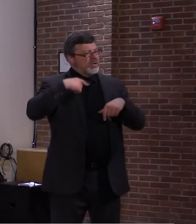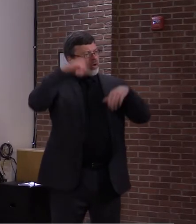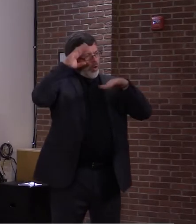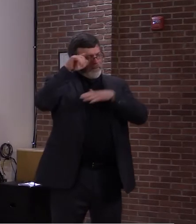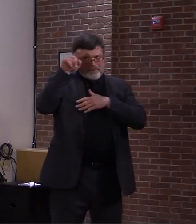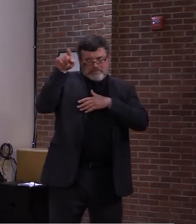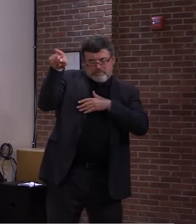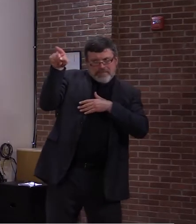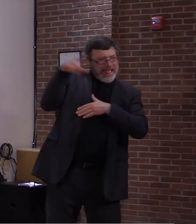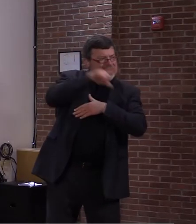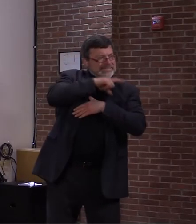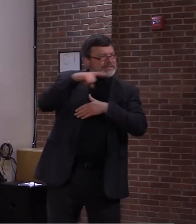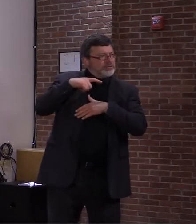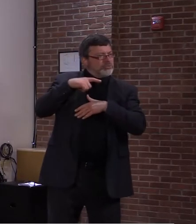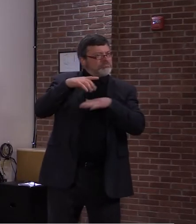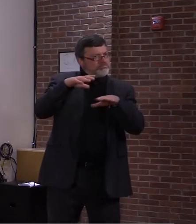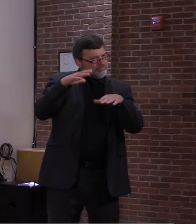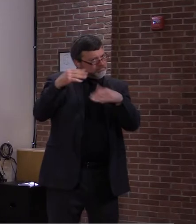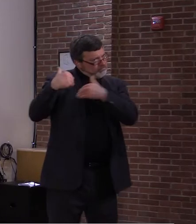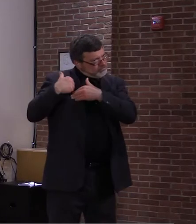they're doing